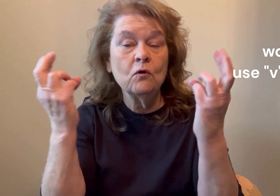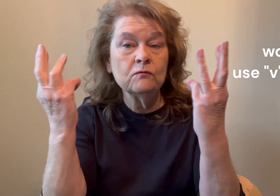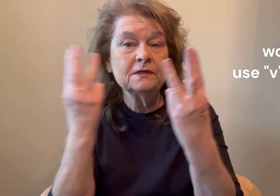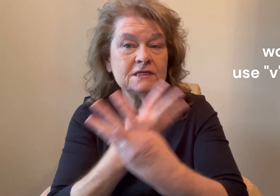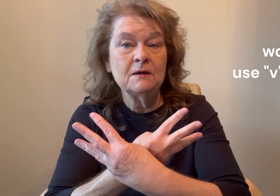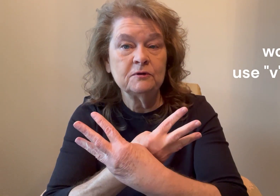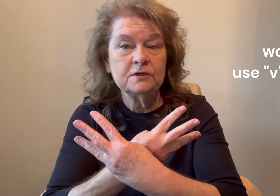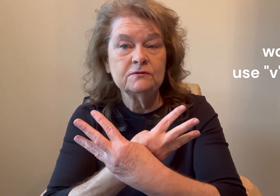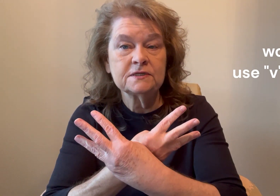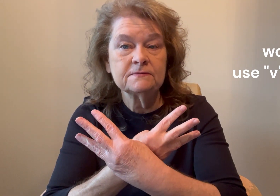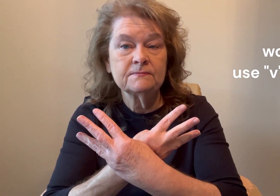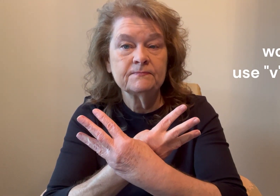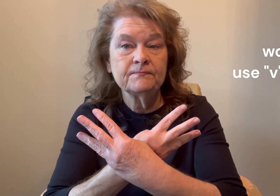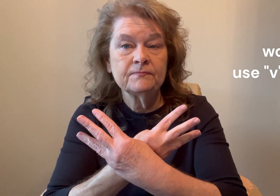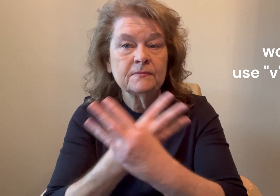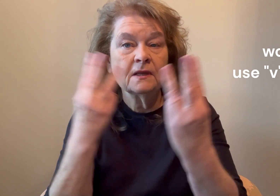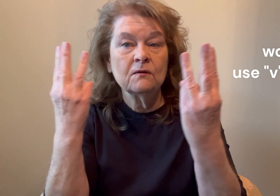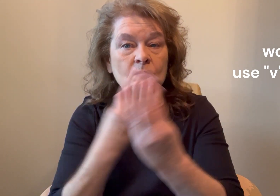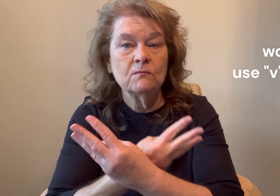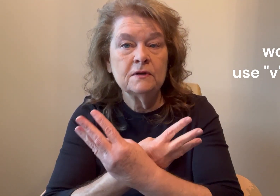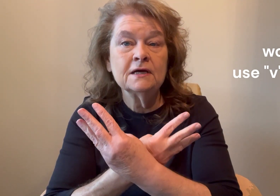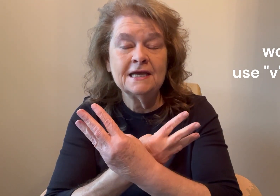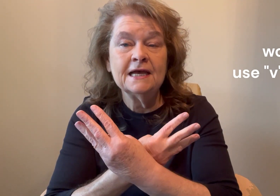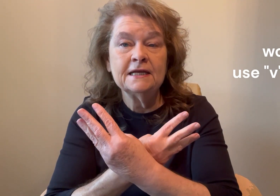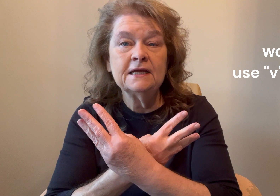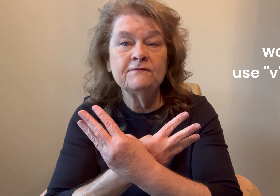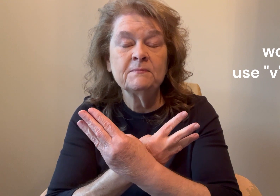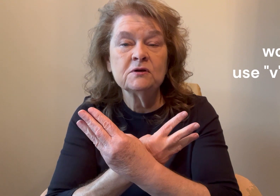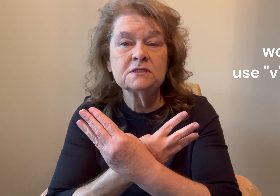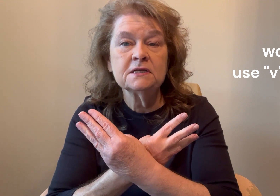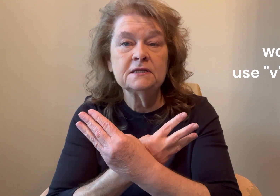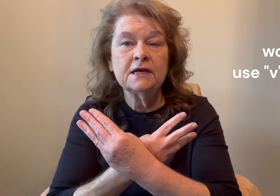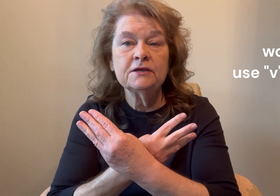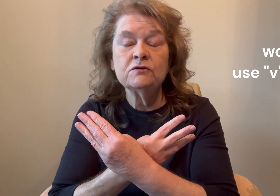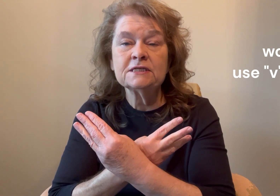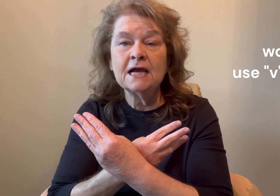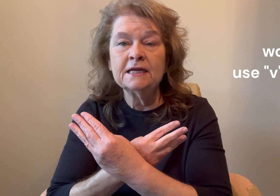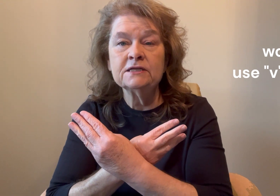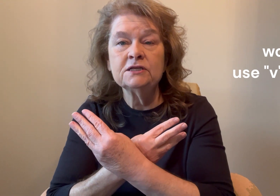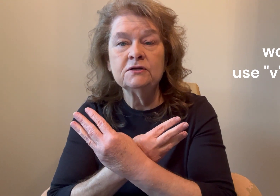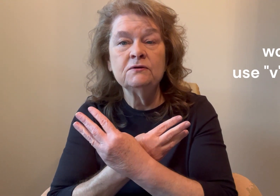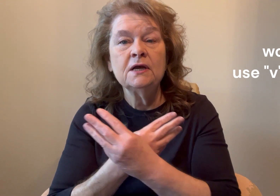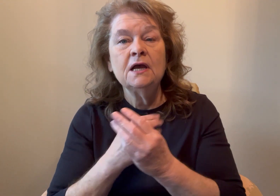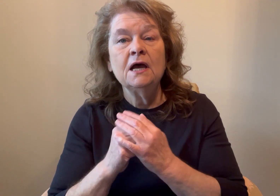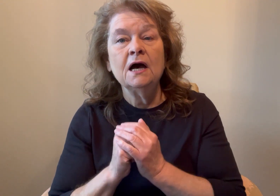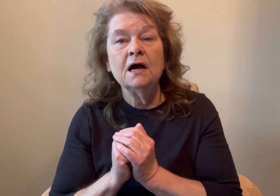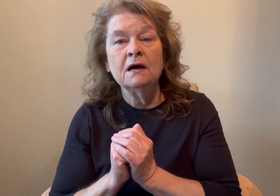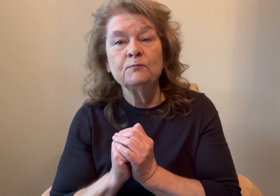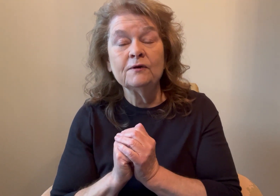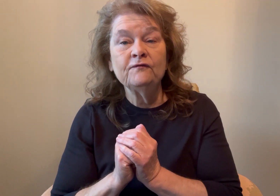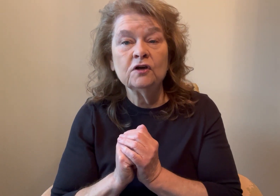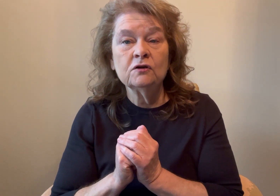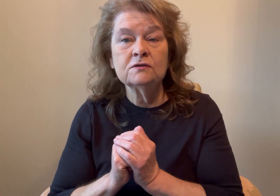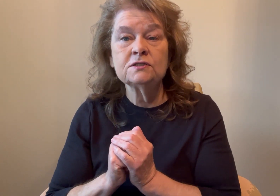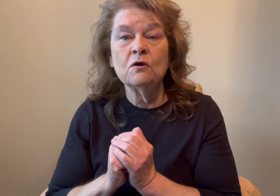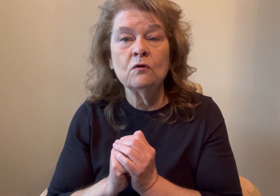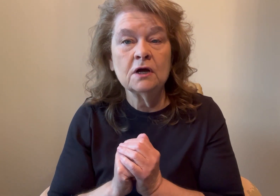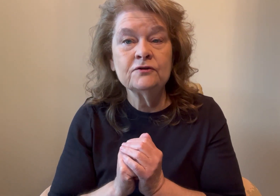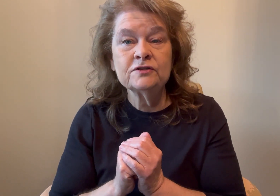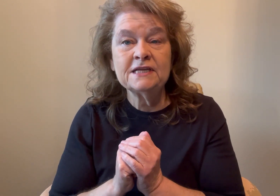with W's. Again, if the person that you're assigning to prefers or